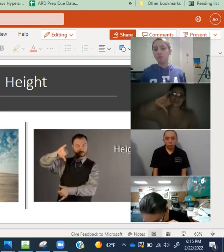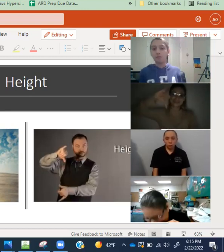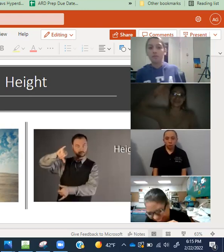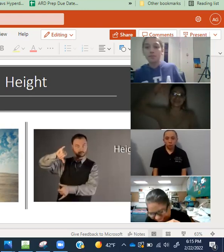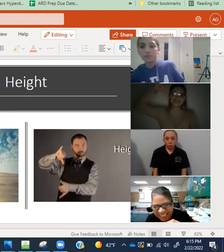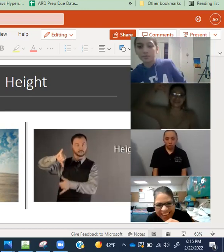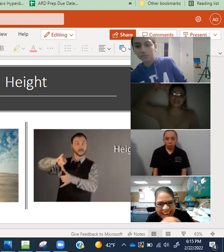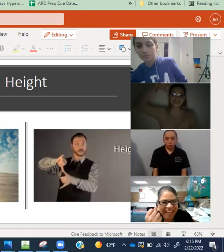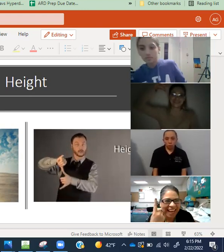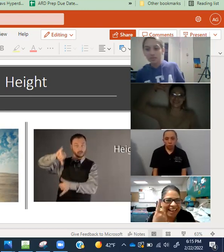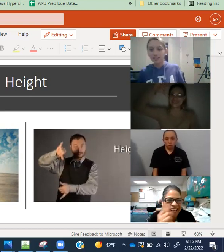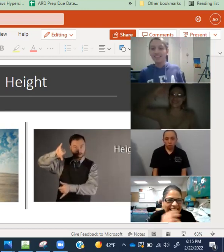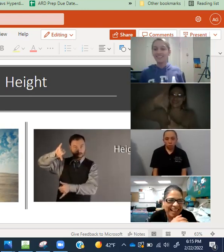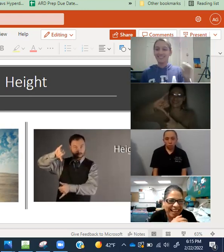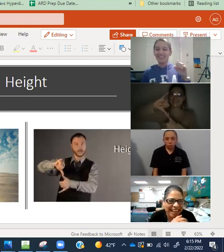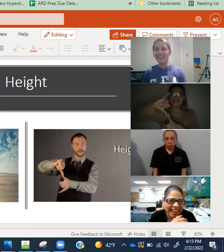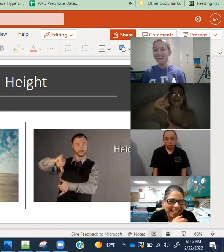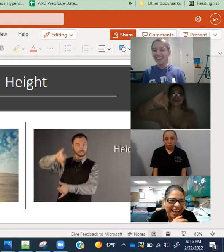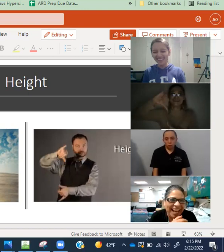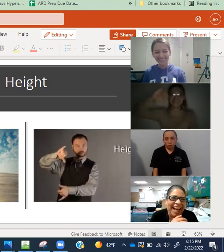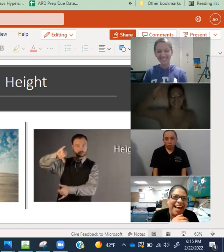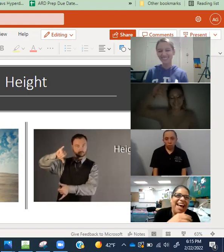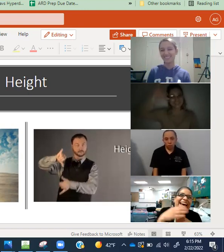Yeah. I got Yeah.